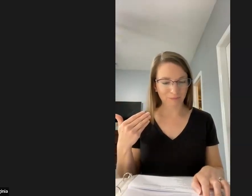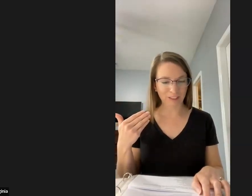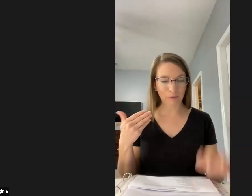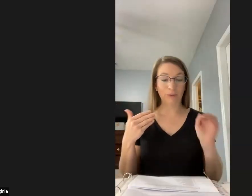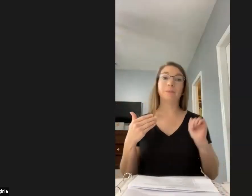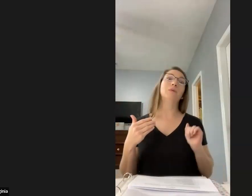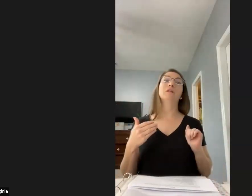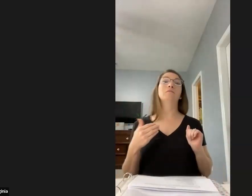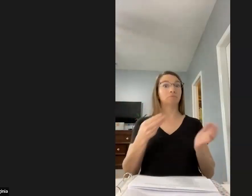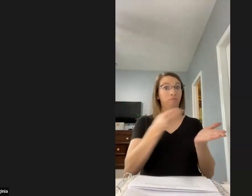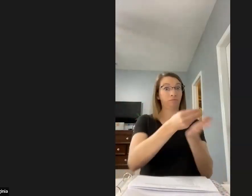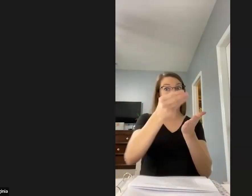Next one.